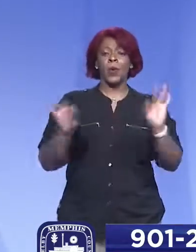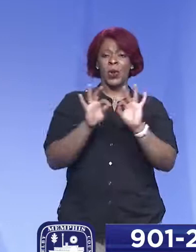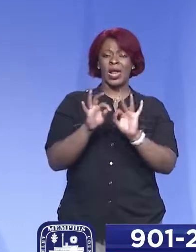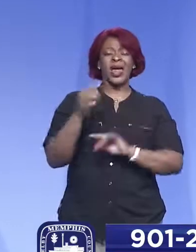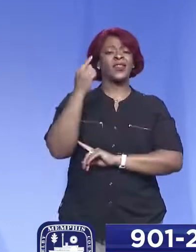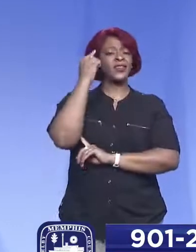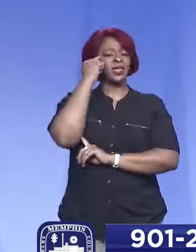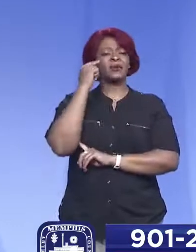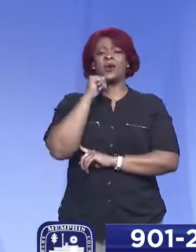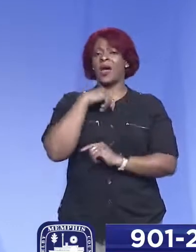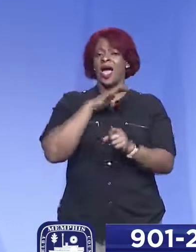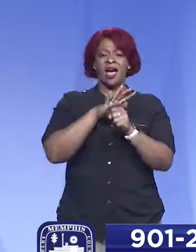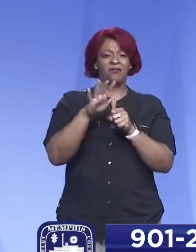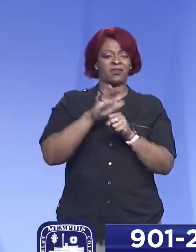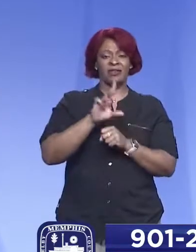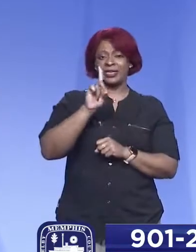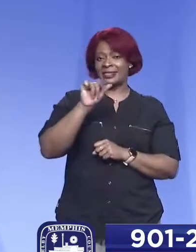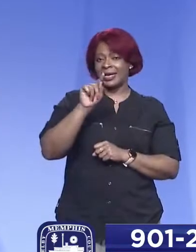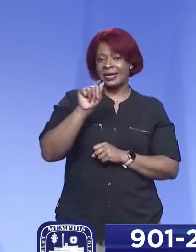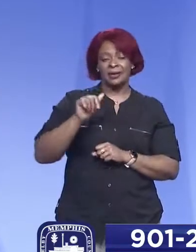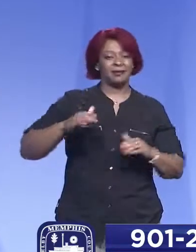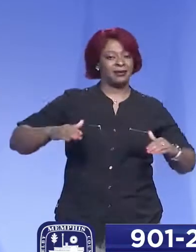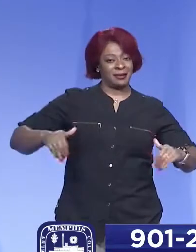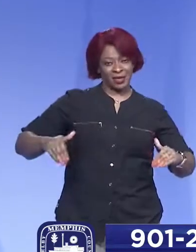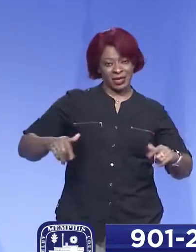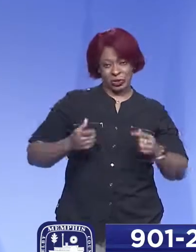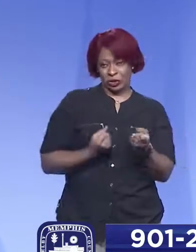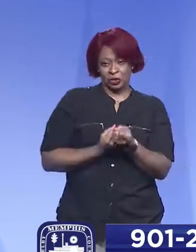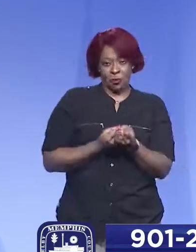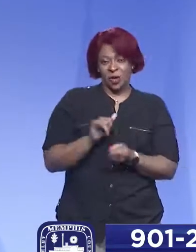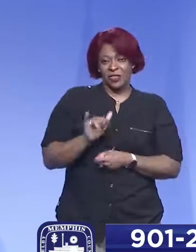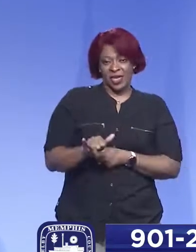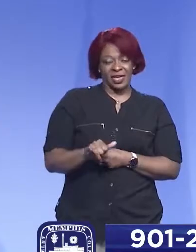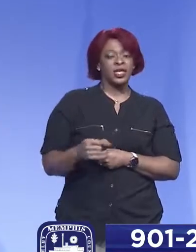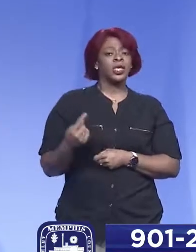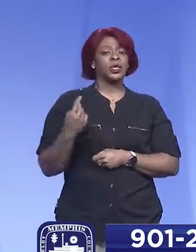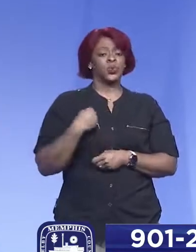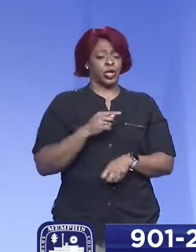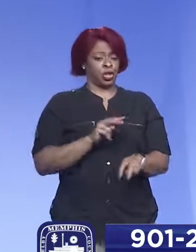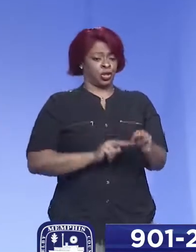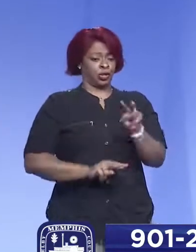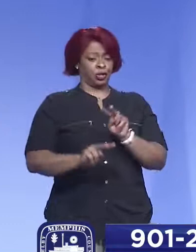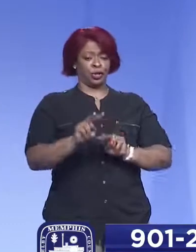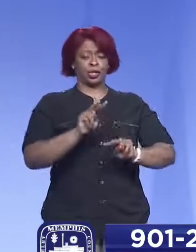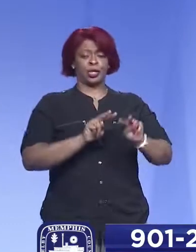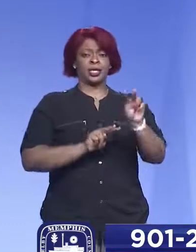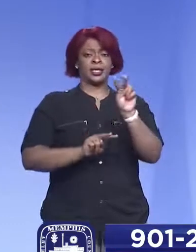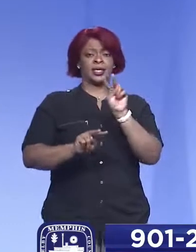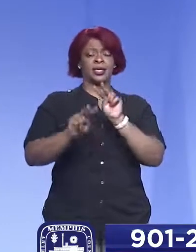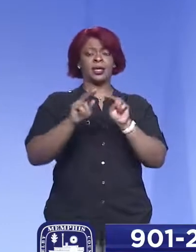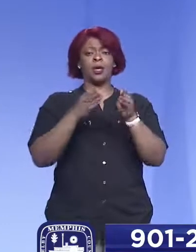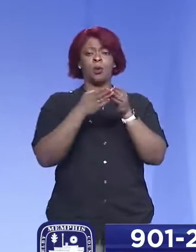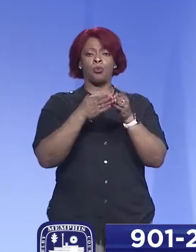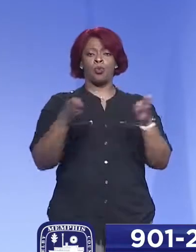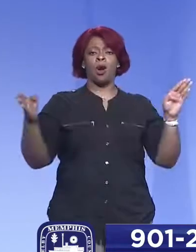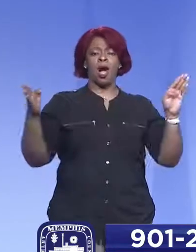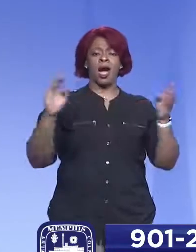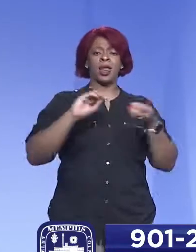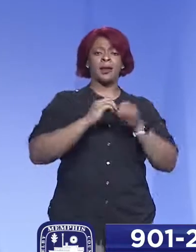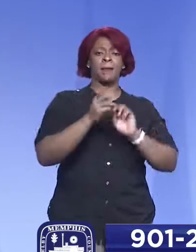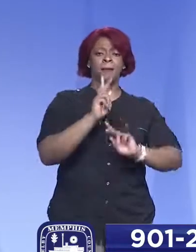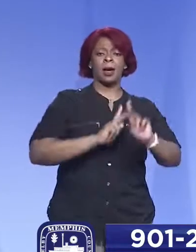that we don't have enough data yet. I think once we look at the broader